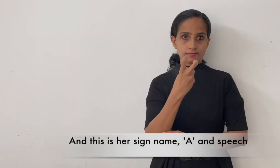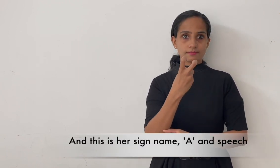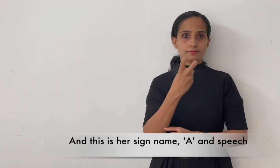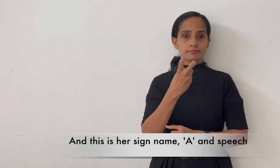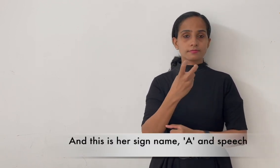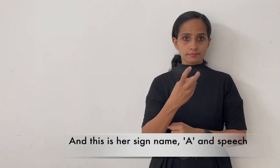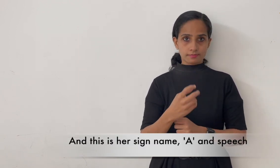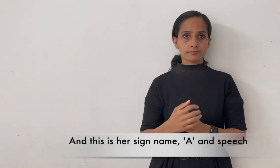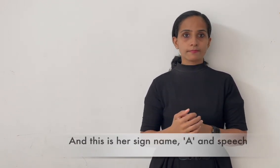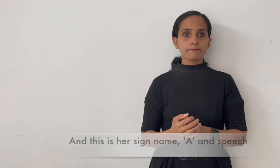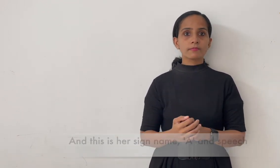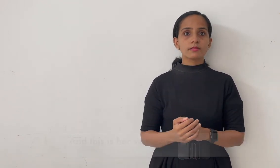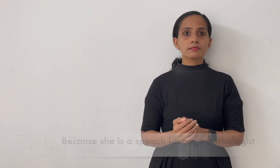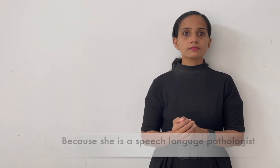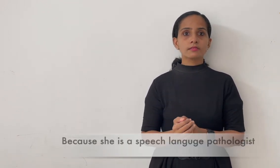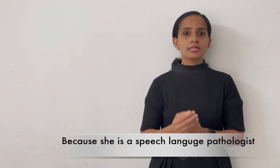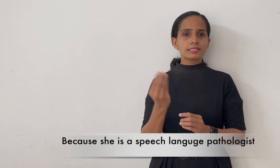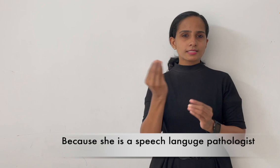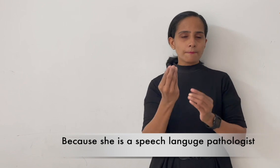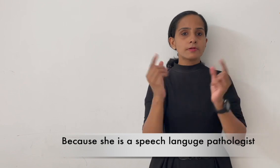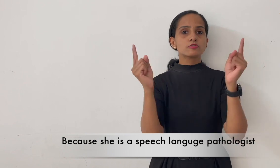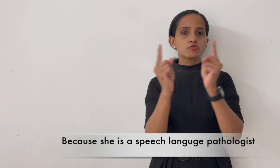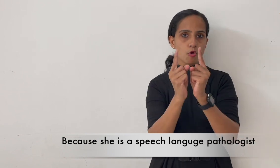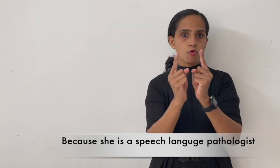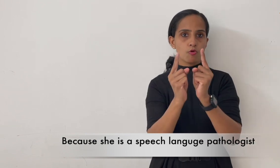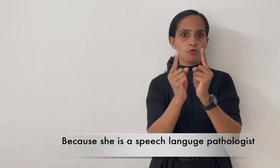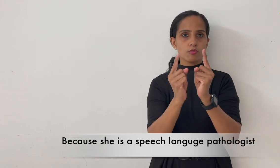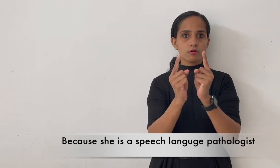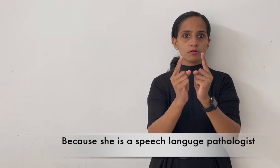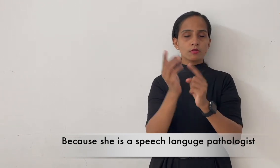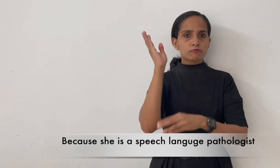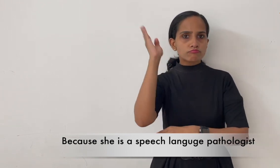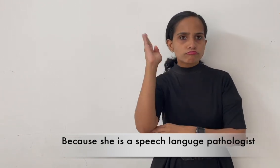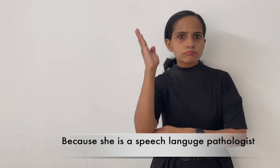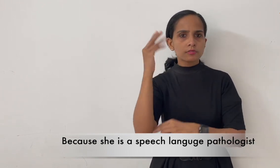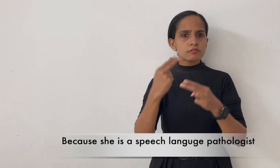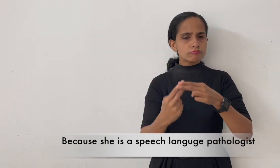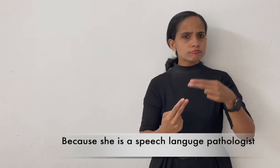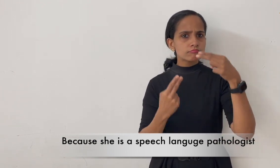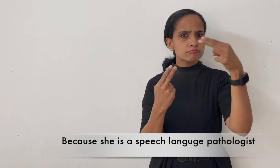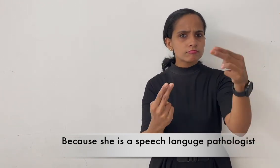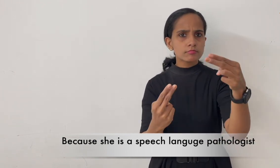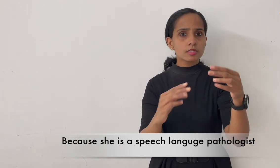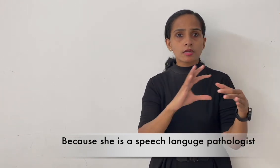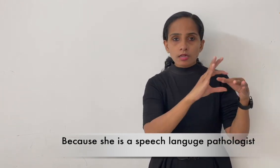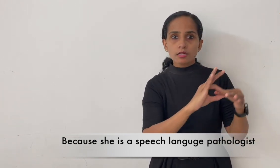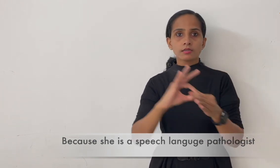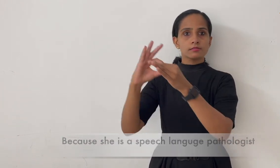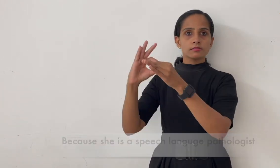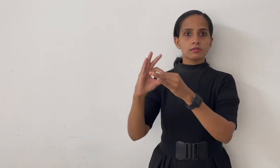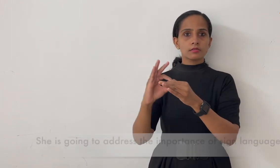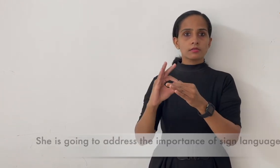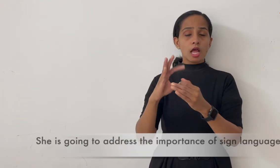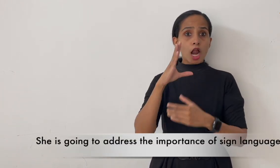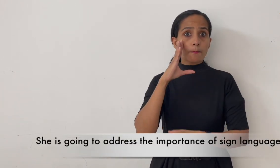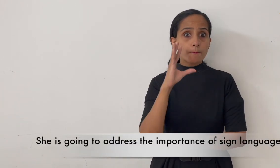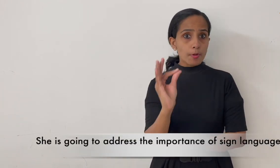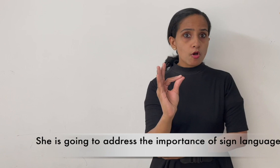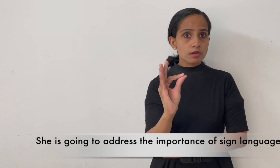and speech because she is a speech language pathologist. She is going to address the